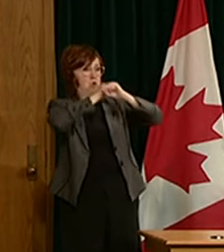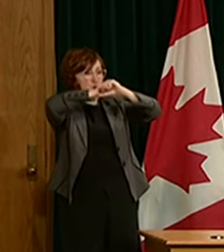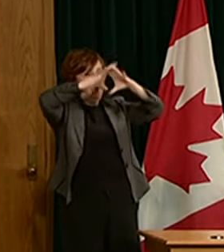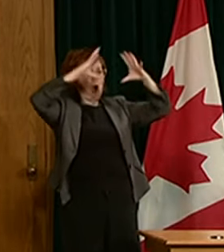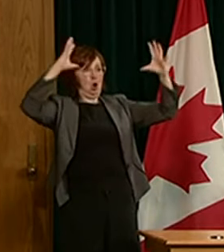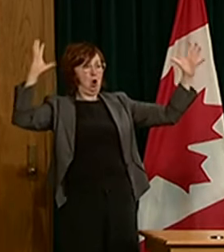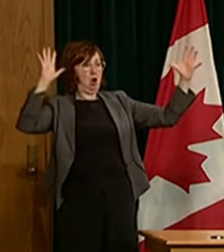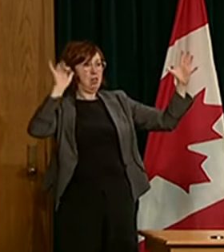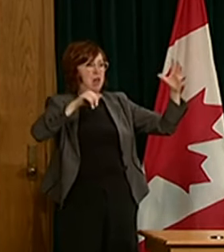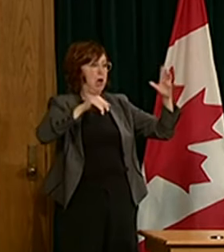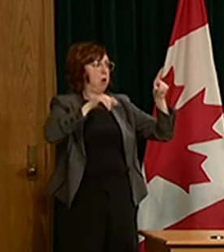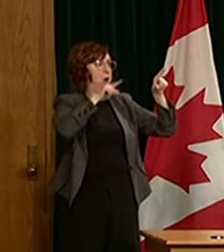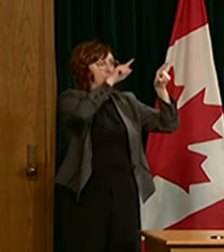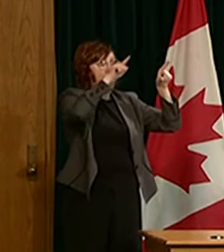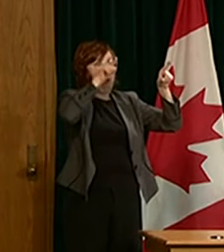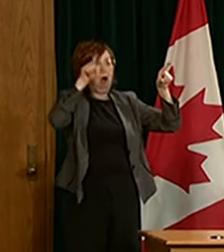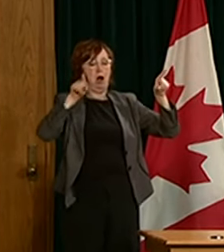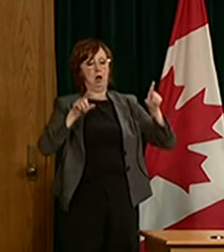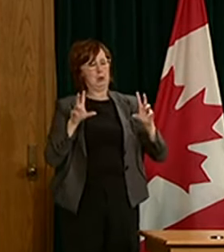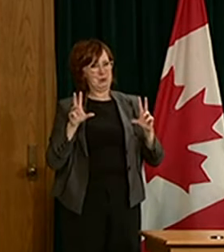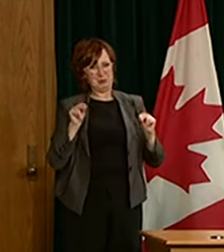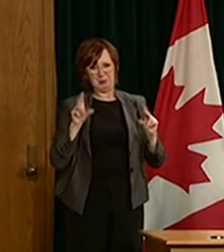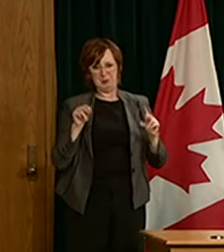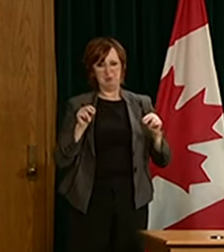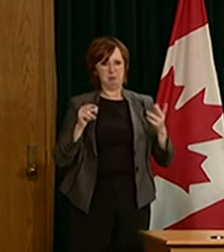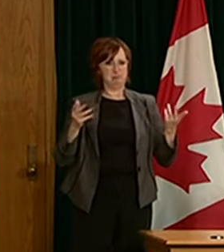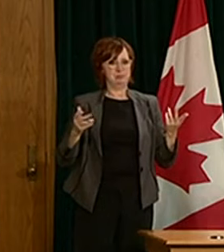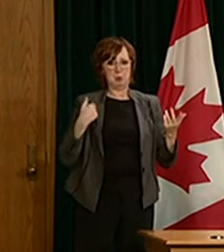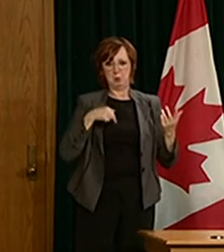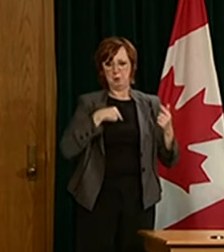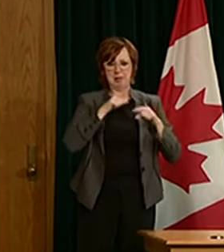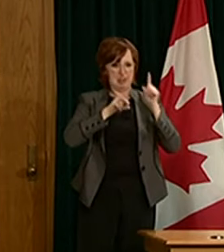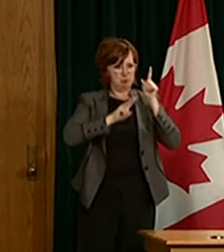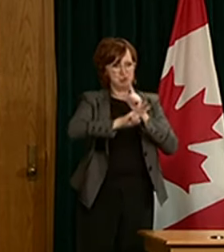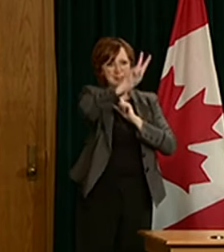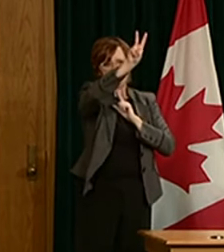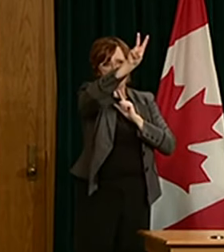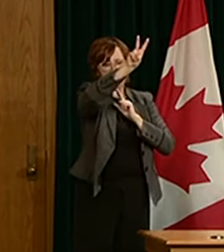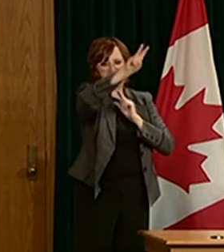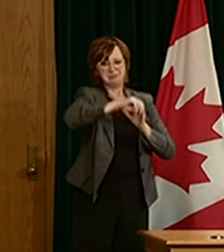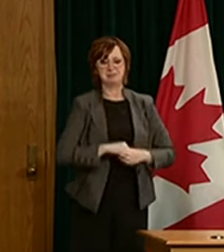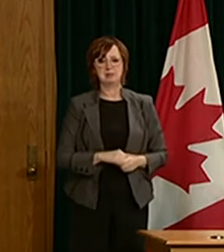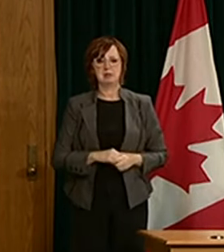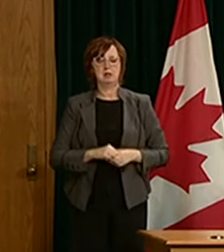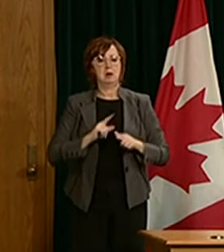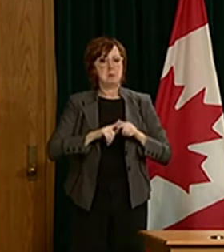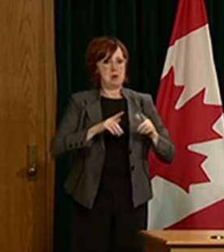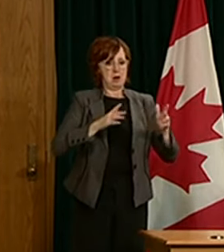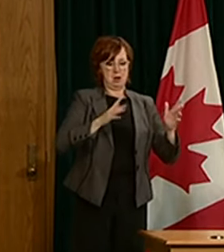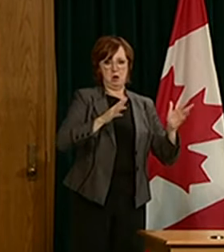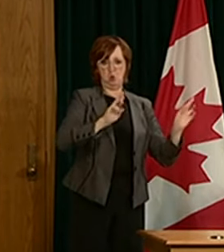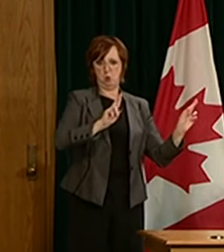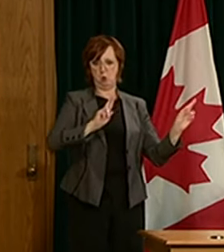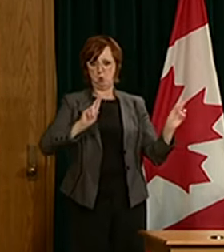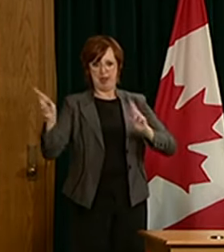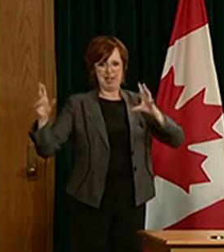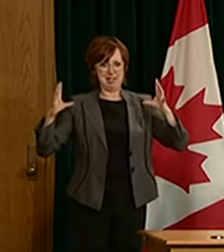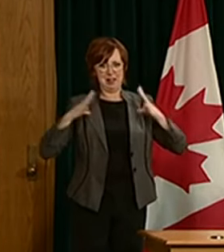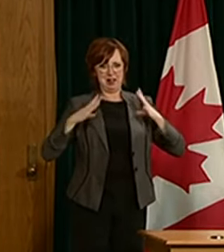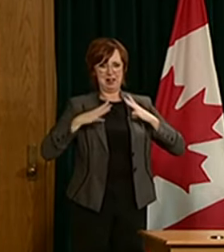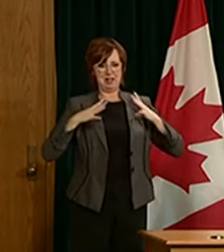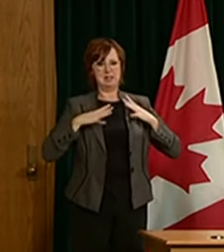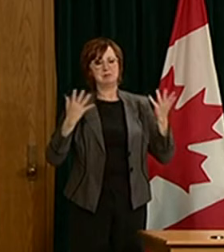our planning, and in both from an offensive strategy and what we need to do in the public health and community areas, but then